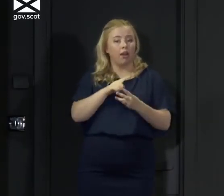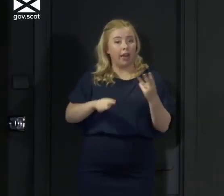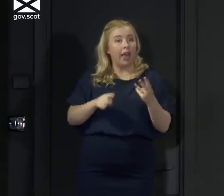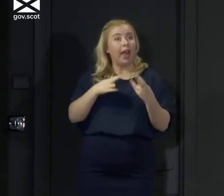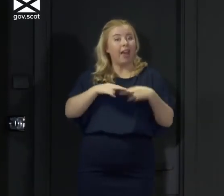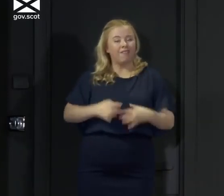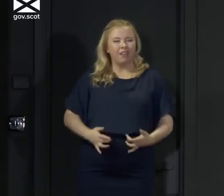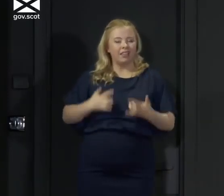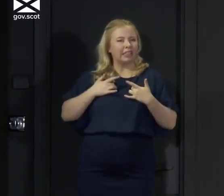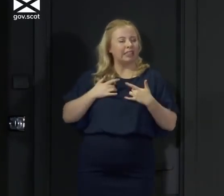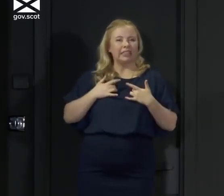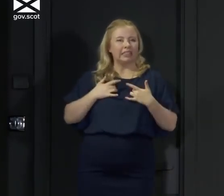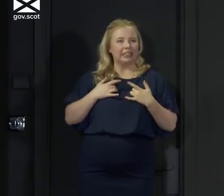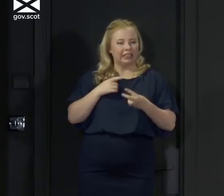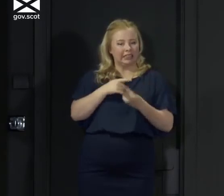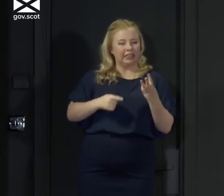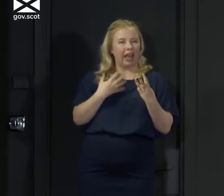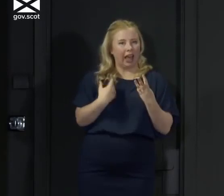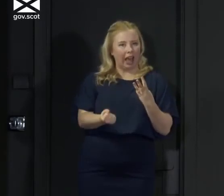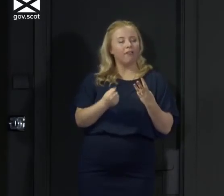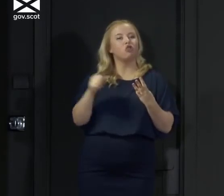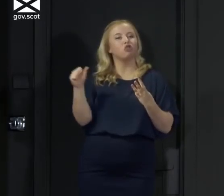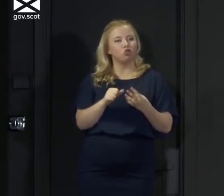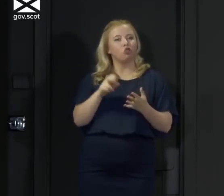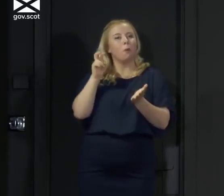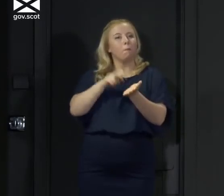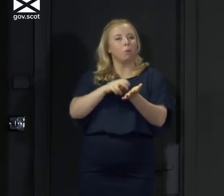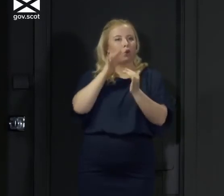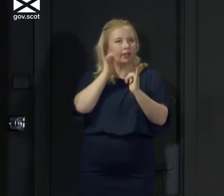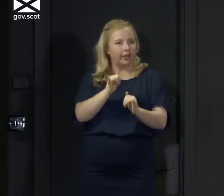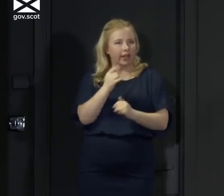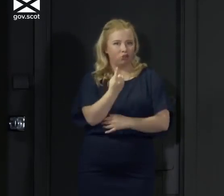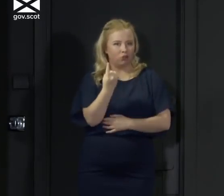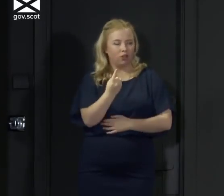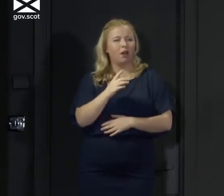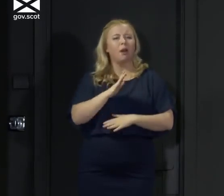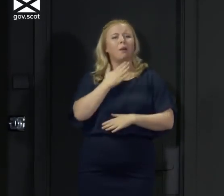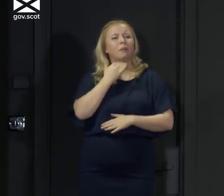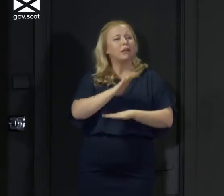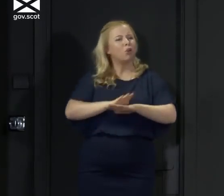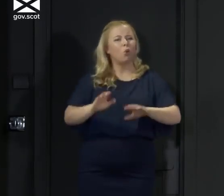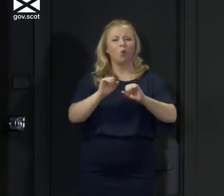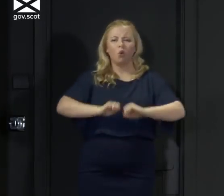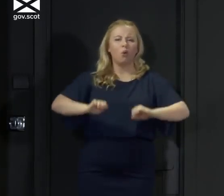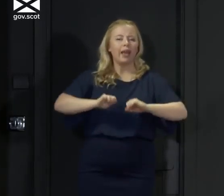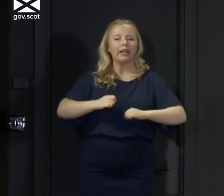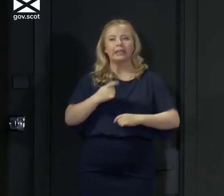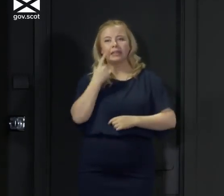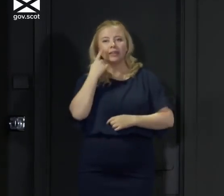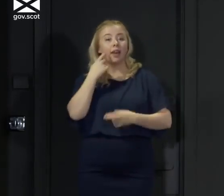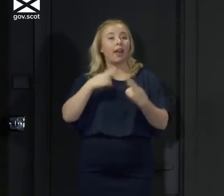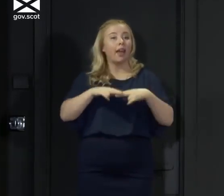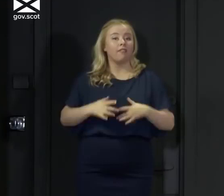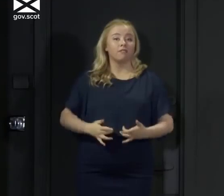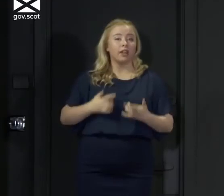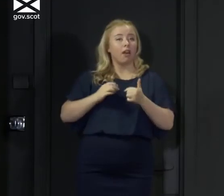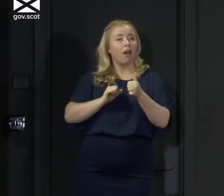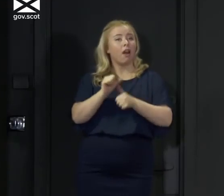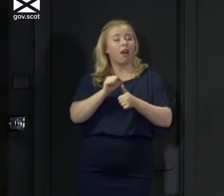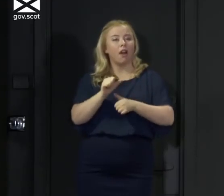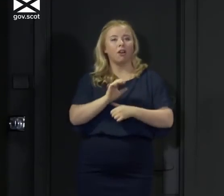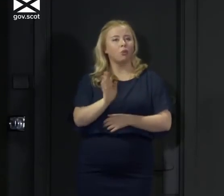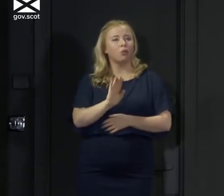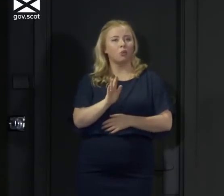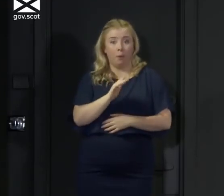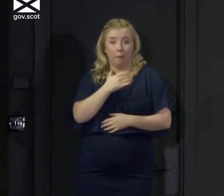should immediately take steps to book a test. Please don't wait to see if you feel better first. Do it straight away.